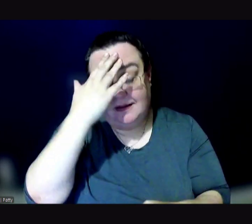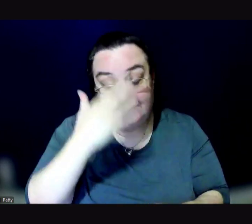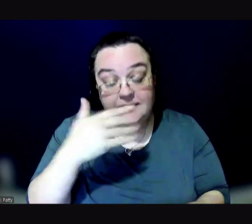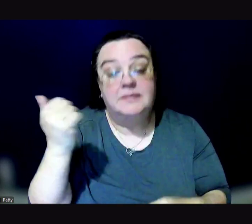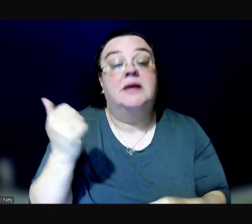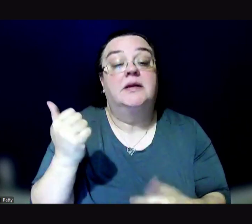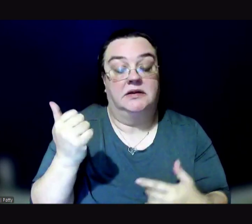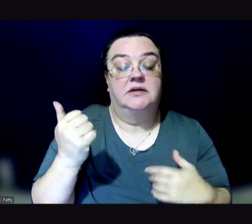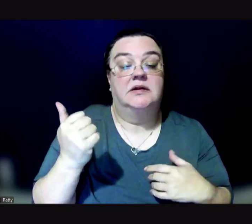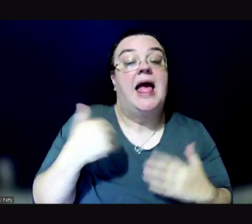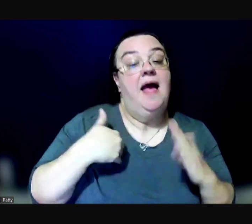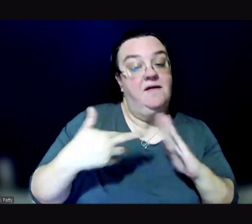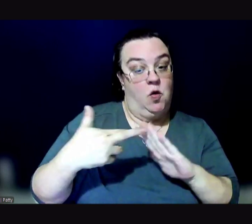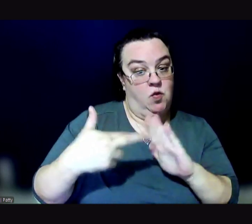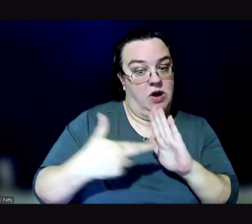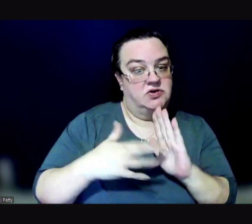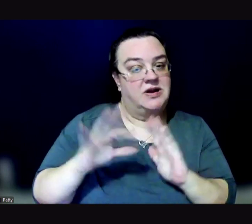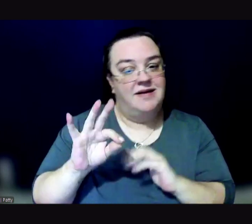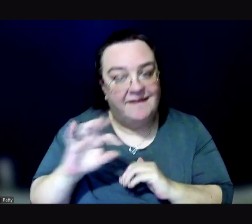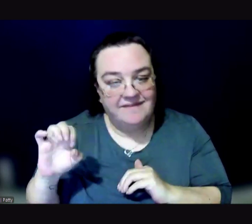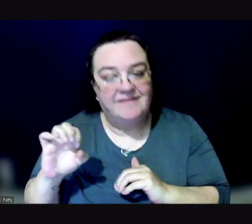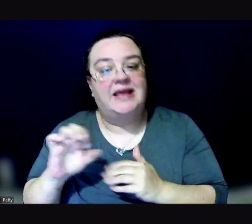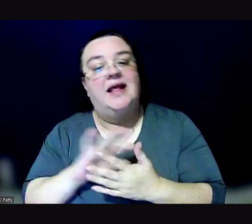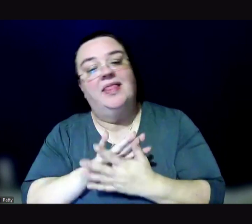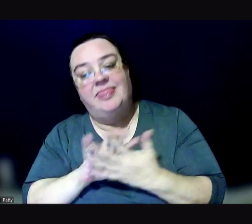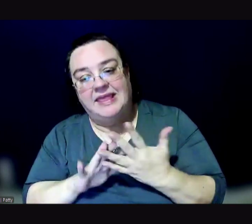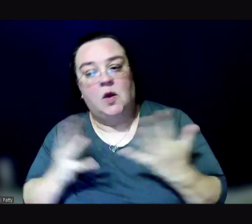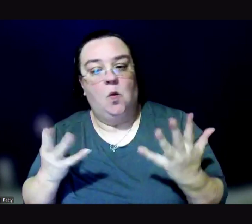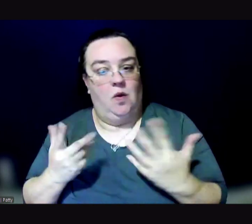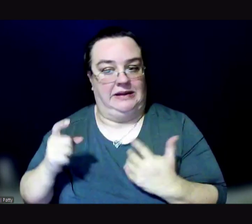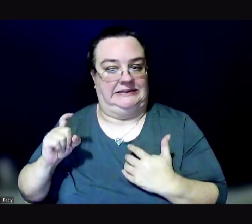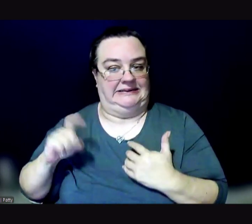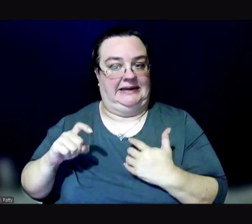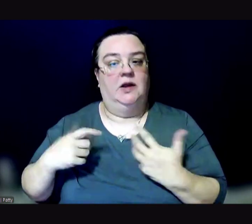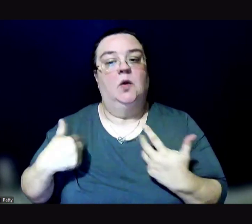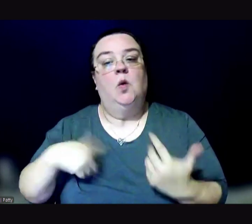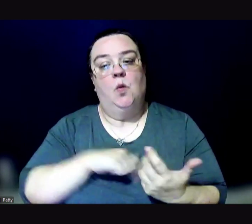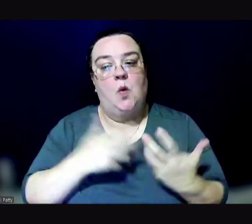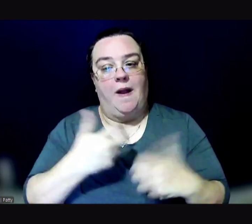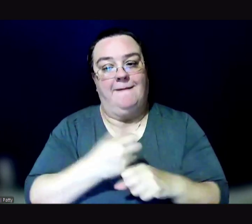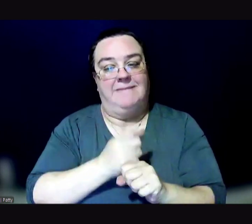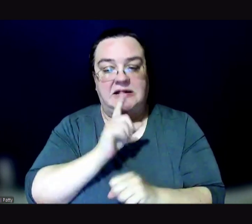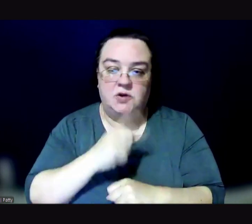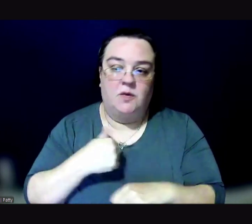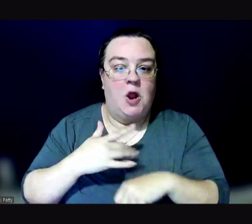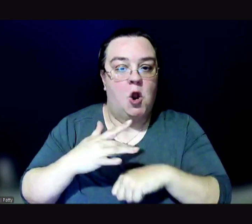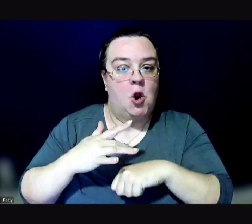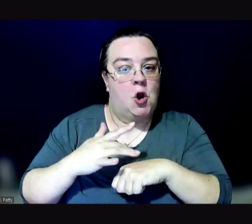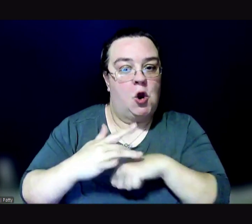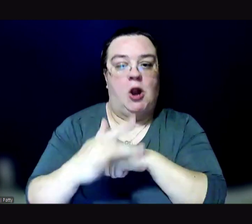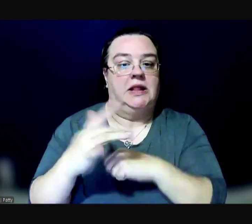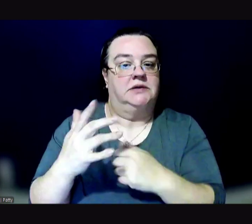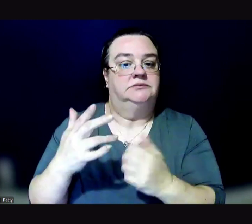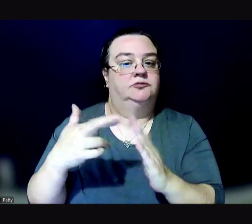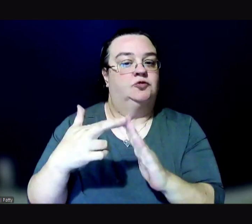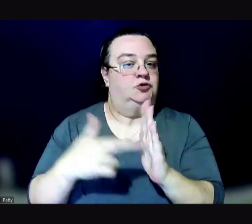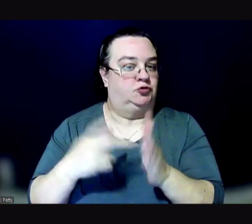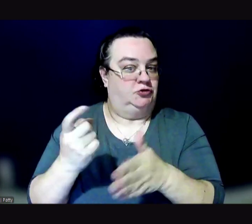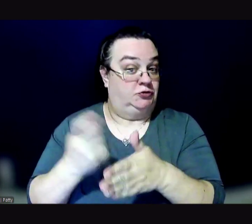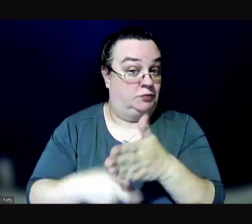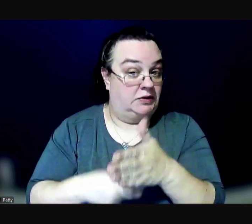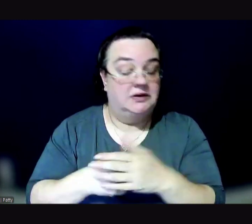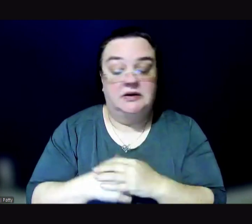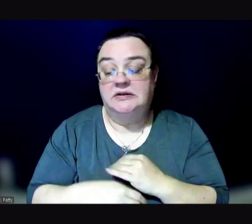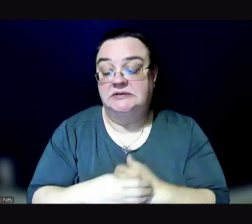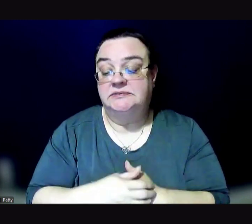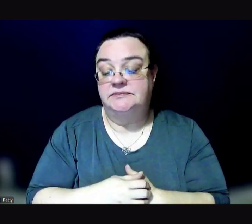a registration fee and things that we have to do, and we want to make sure that we get the early bird registration. I'm just going